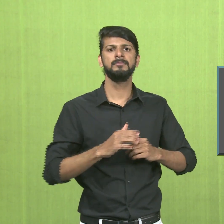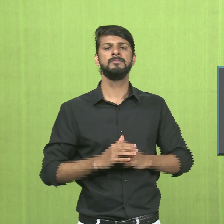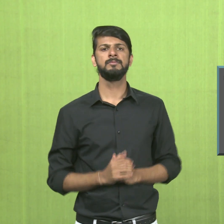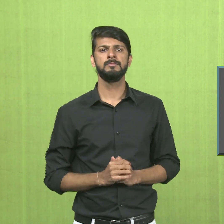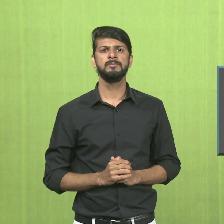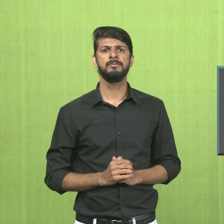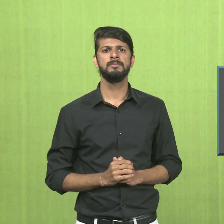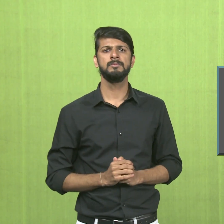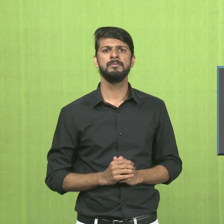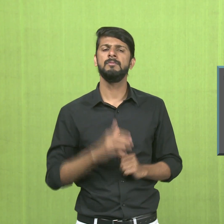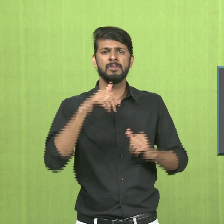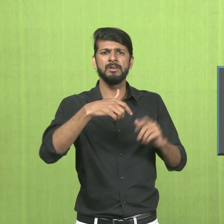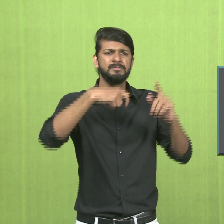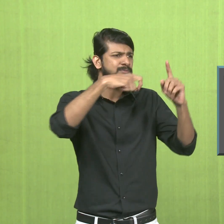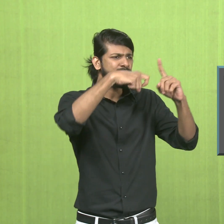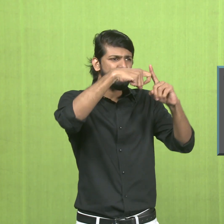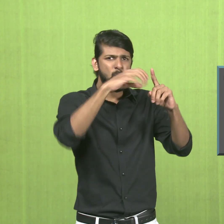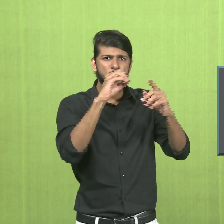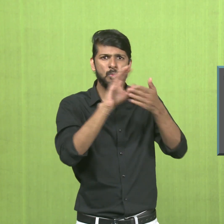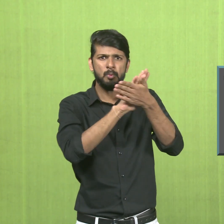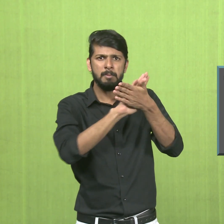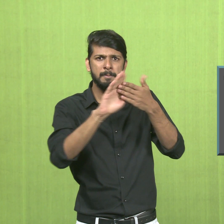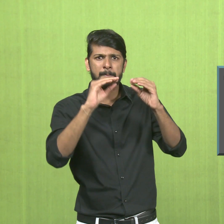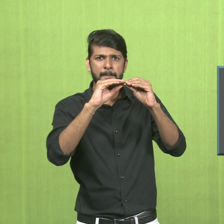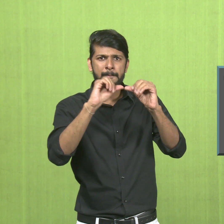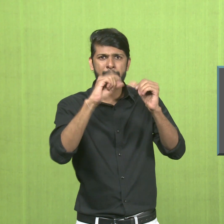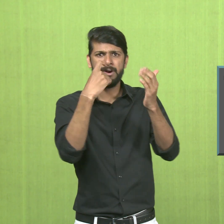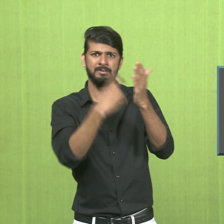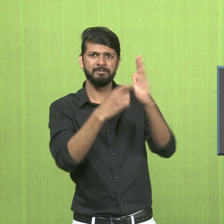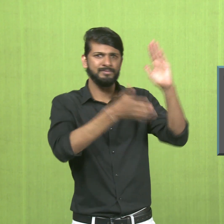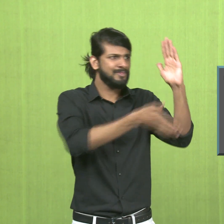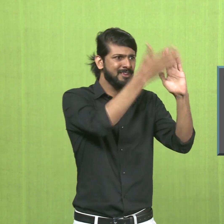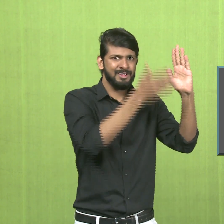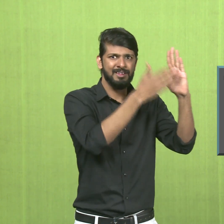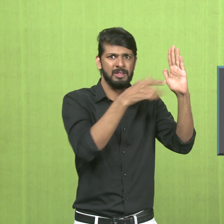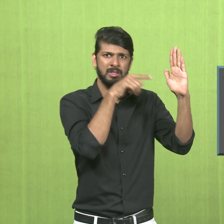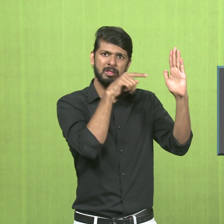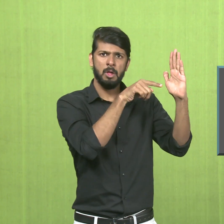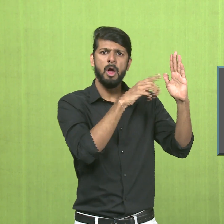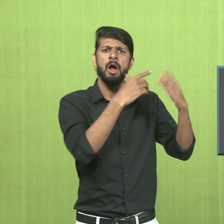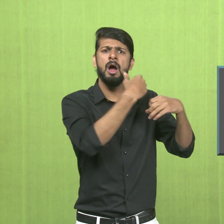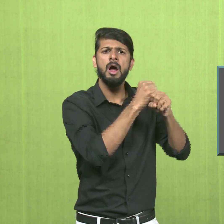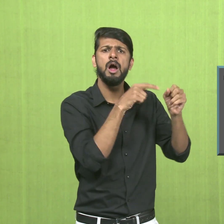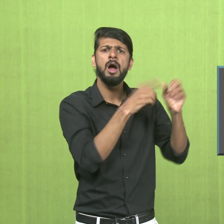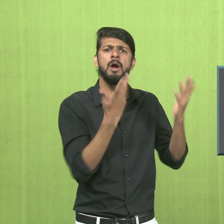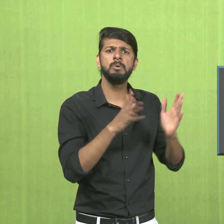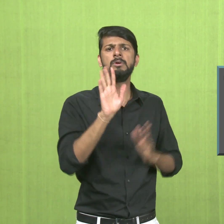time, it is in this room. This fresco is painted only